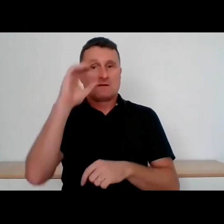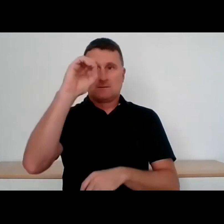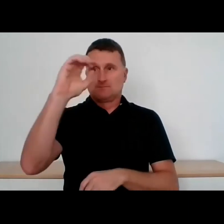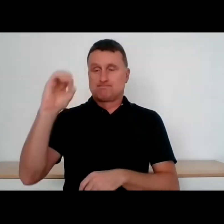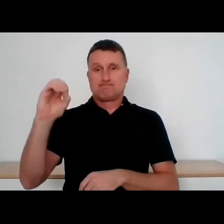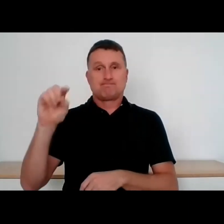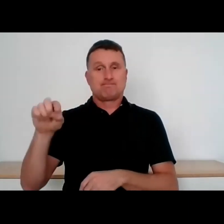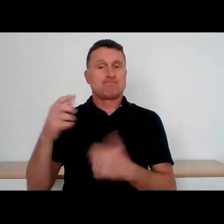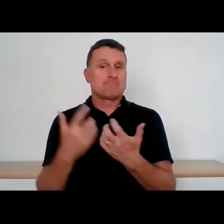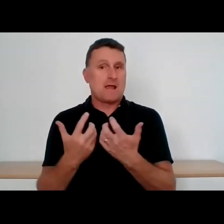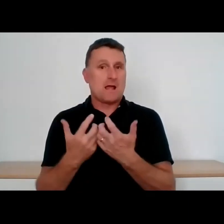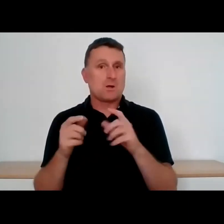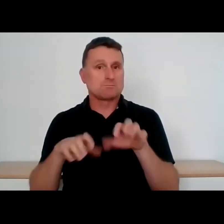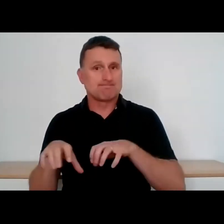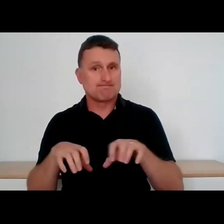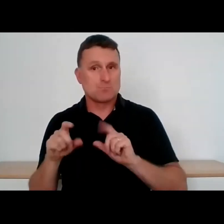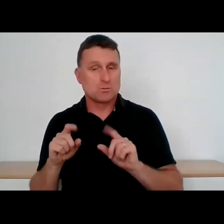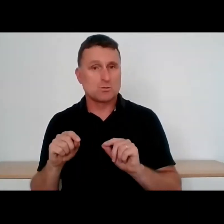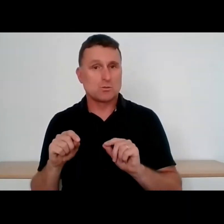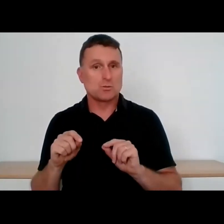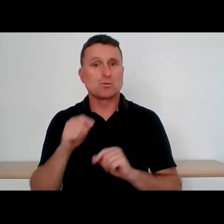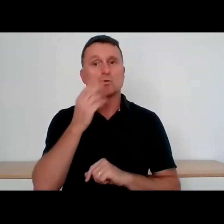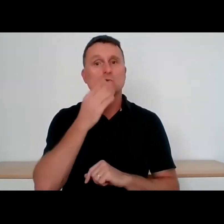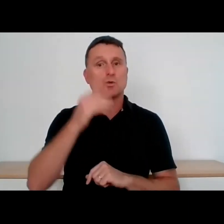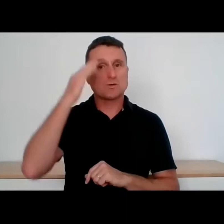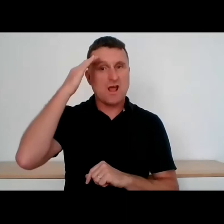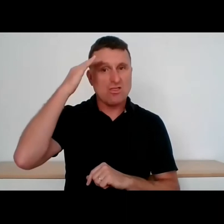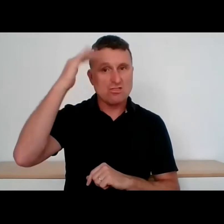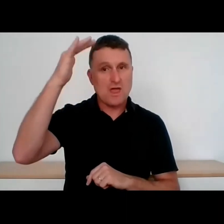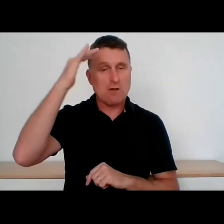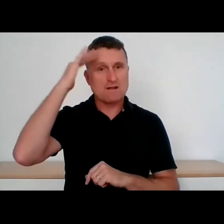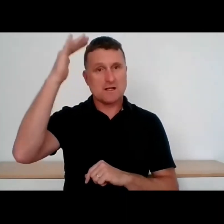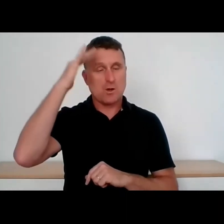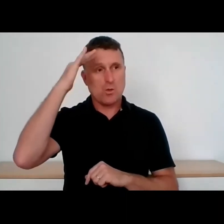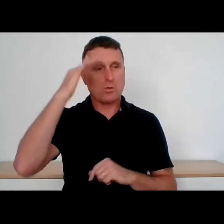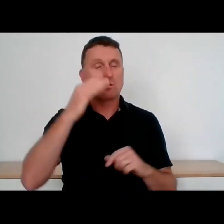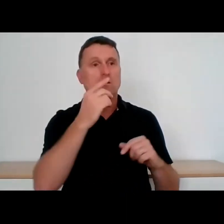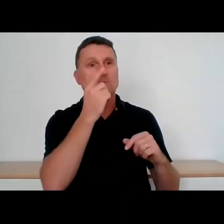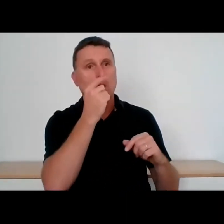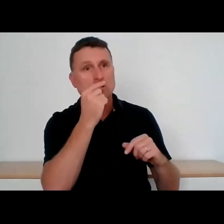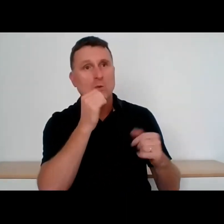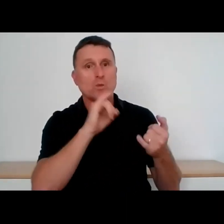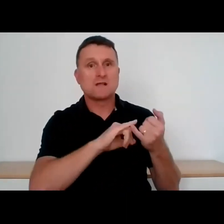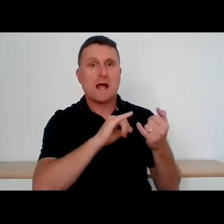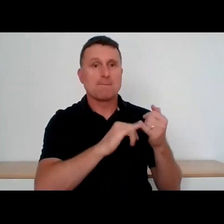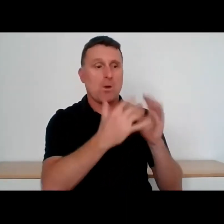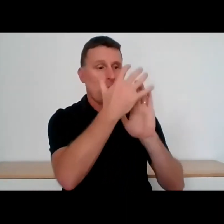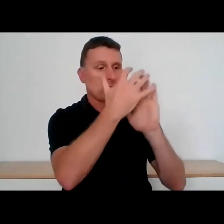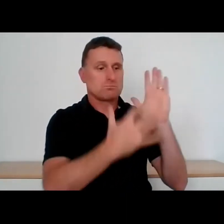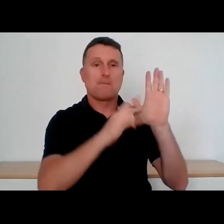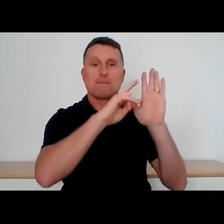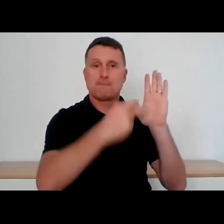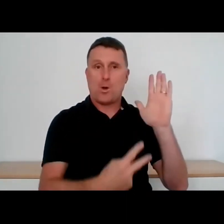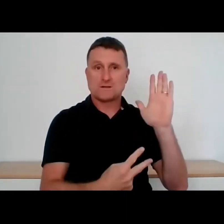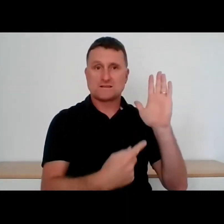The aim is to use the theoretical mocked-up accessibility policy to show how some options can